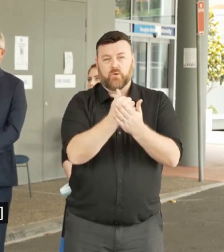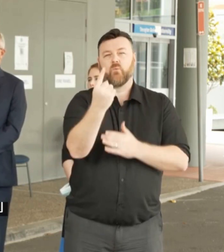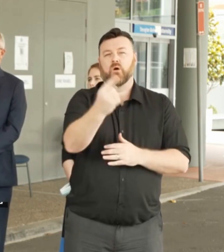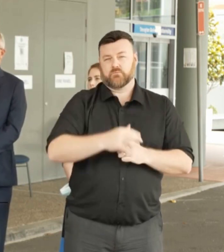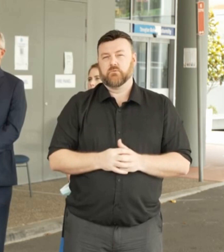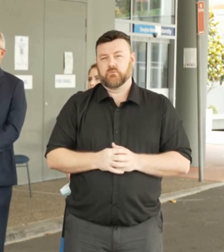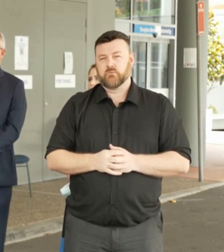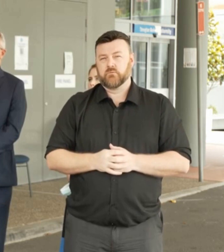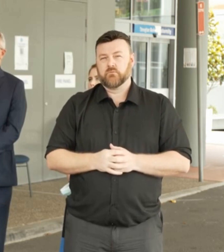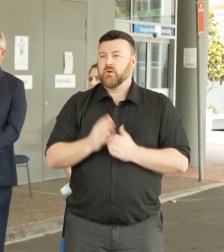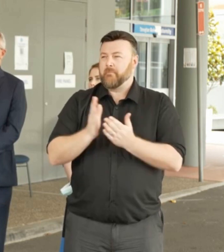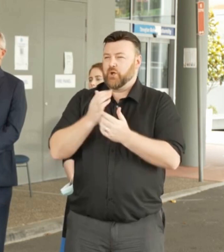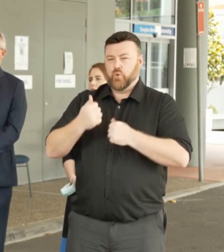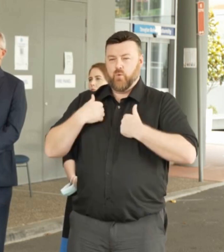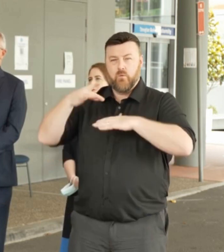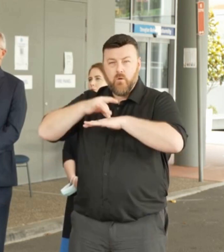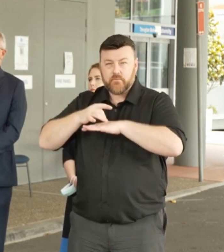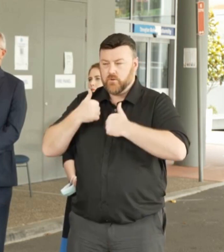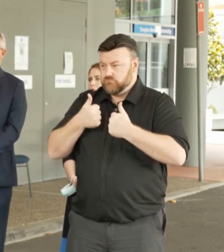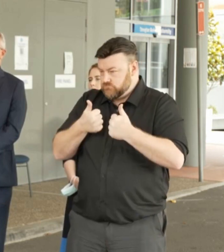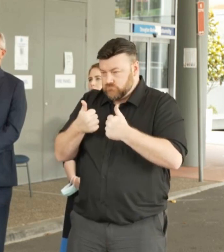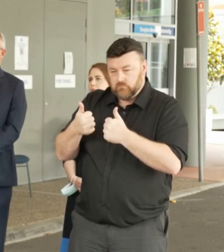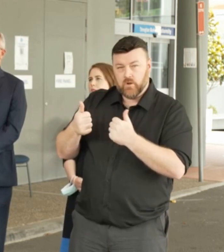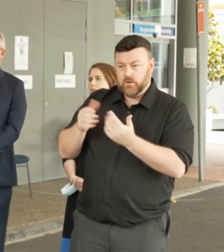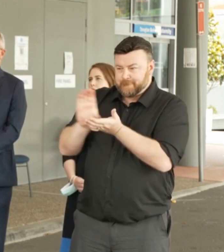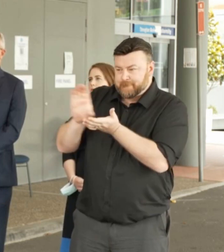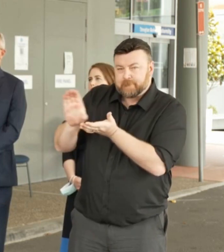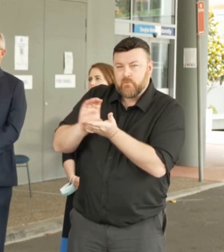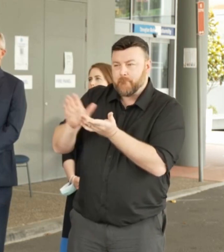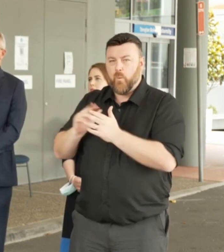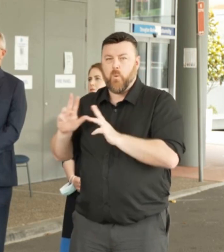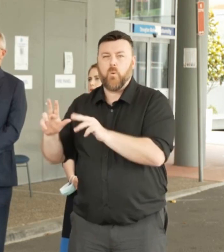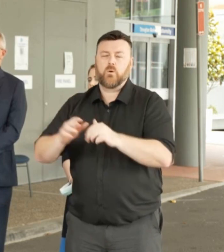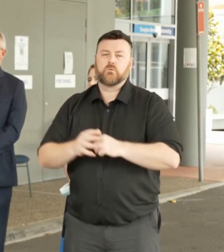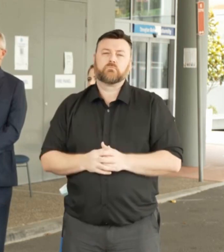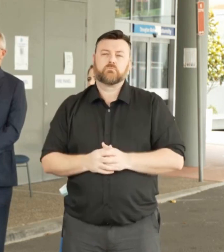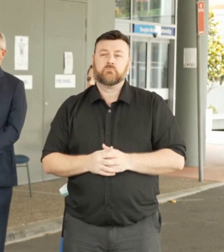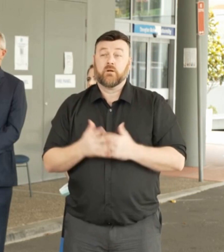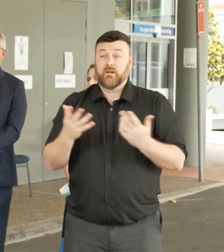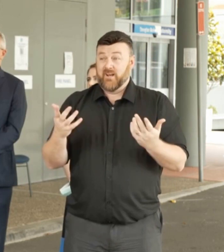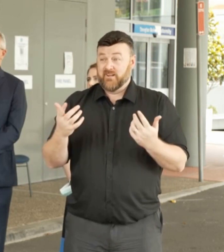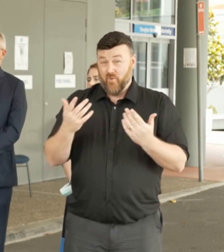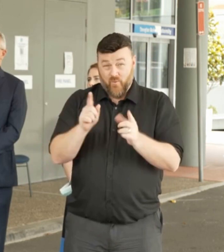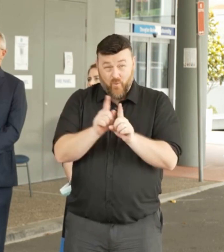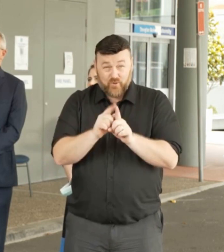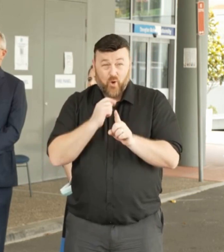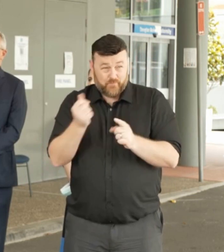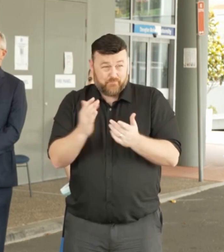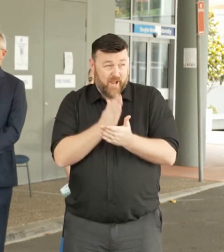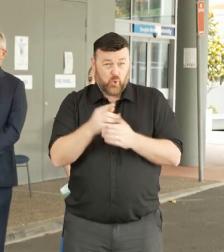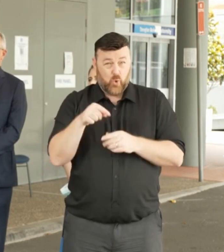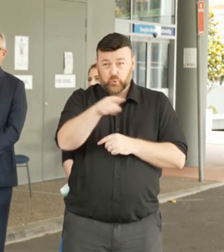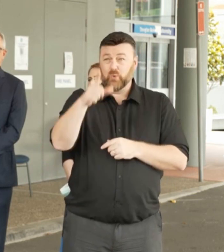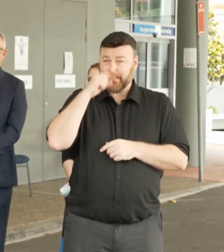that's ensured that our health system has not been overwhelmed, and importantly, it's ensured that we've been able to keep people in work during a very challenging 2